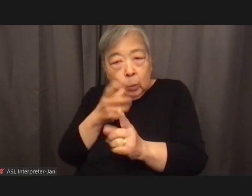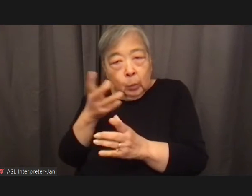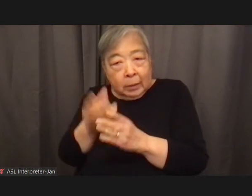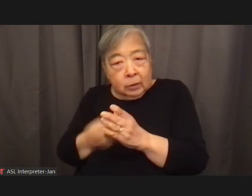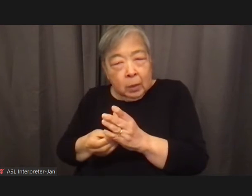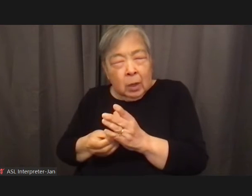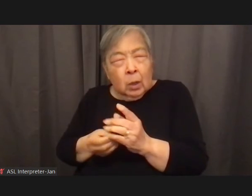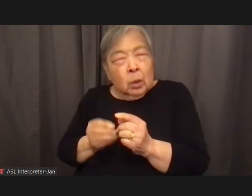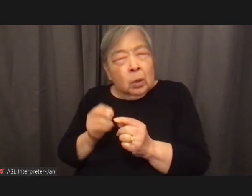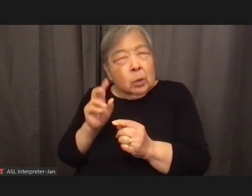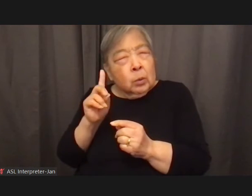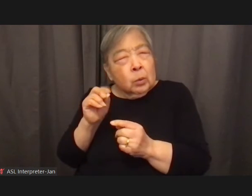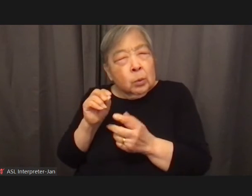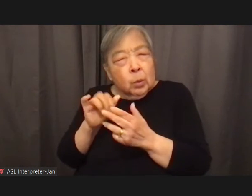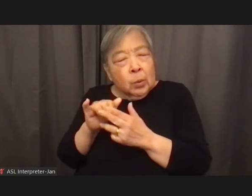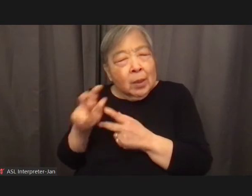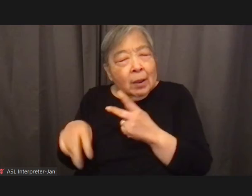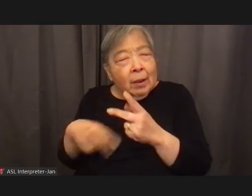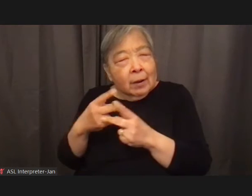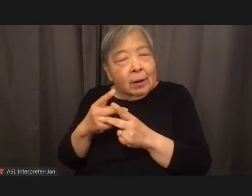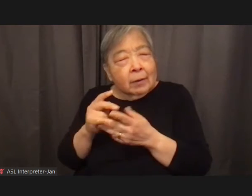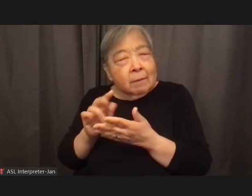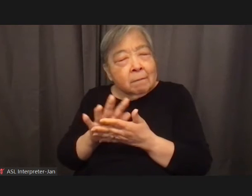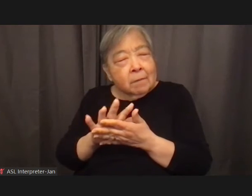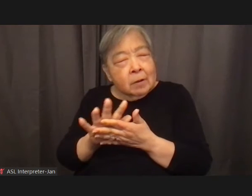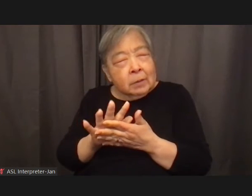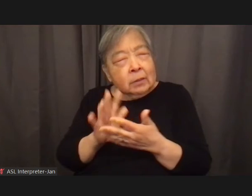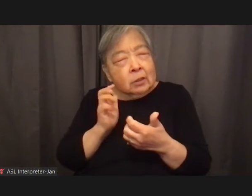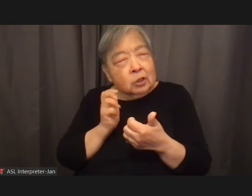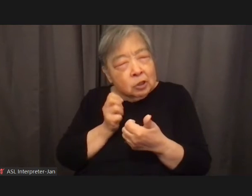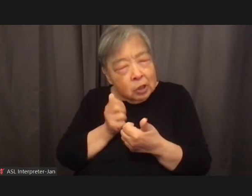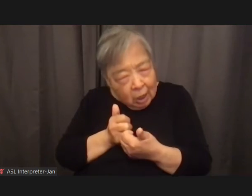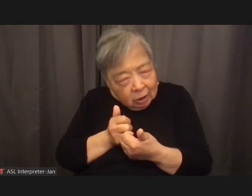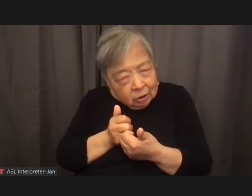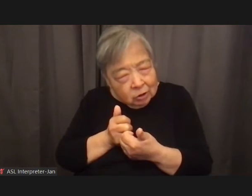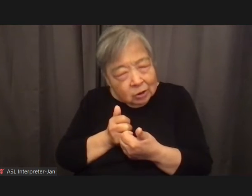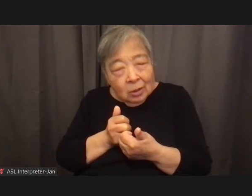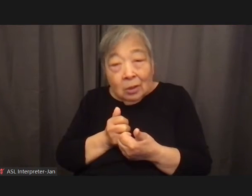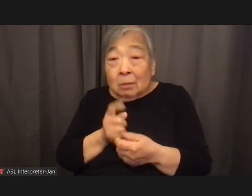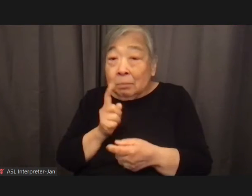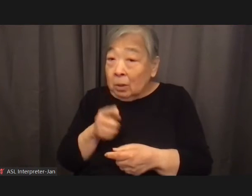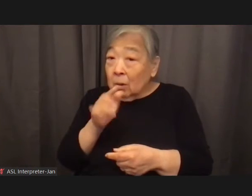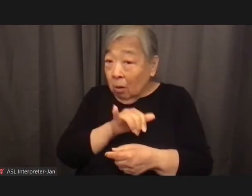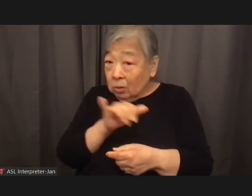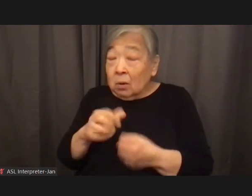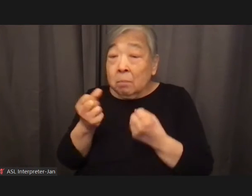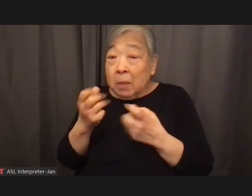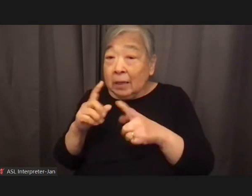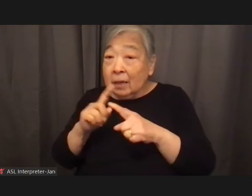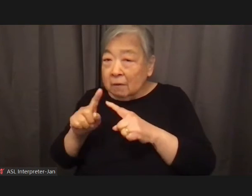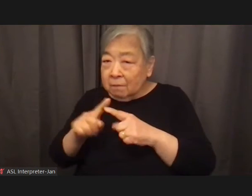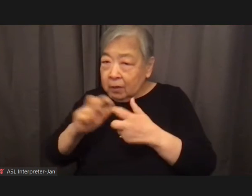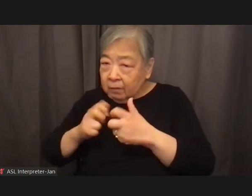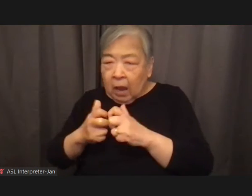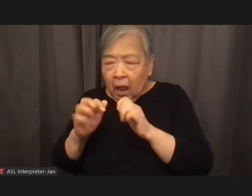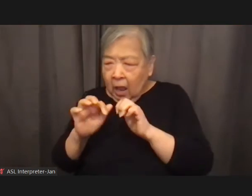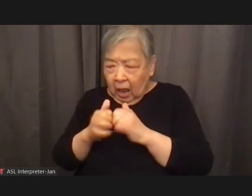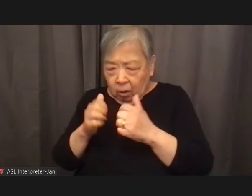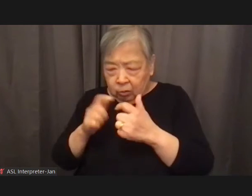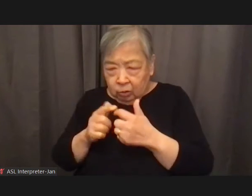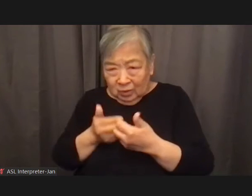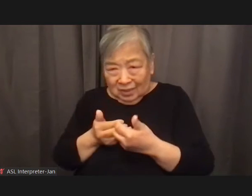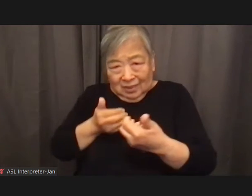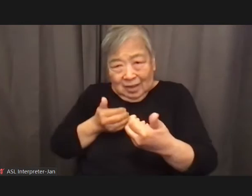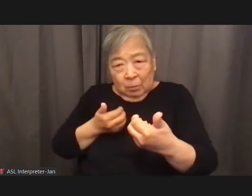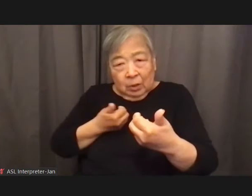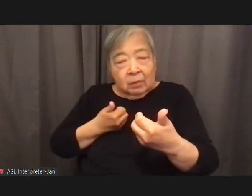film, it's not just a challenge, but it is inordinate difficulties. Of how you can separate yourself. There were times when